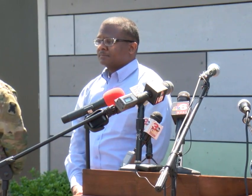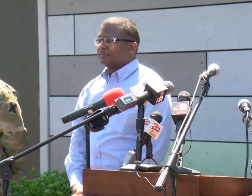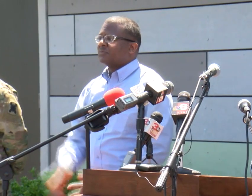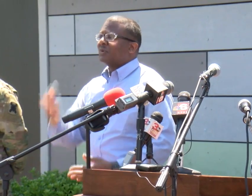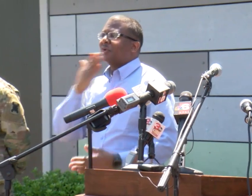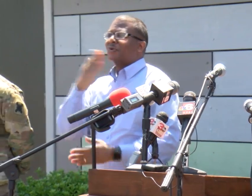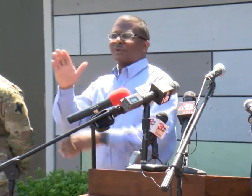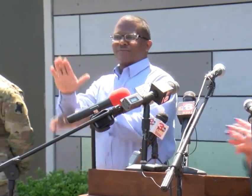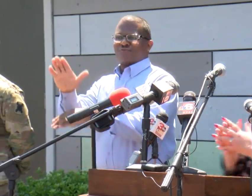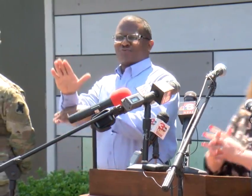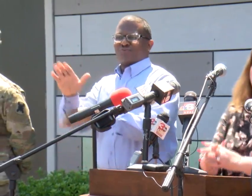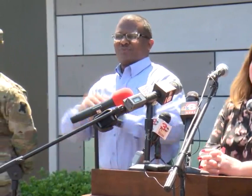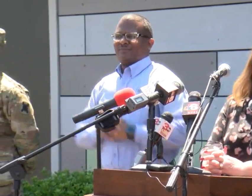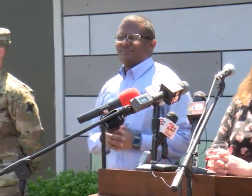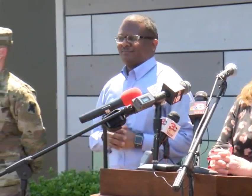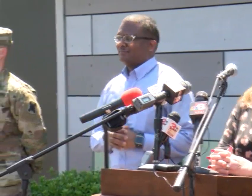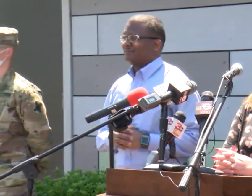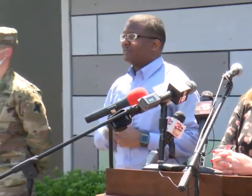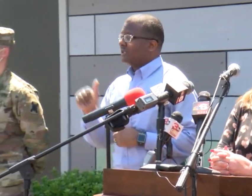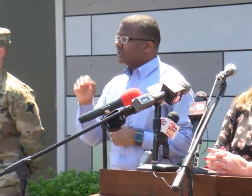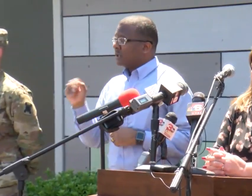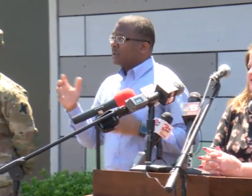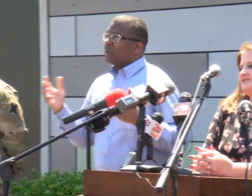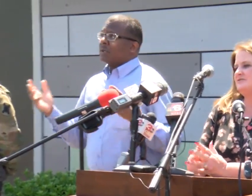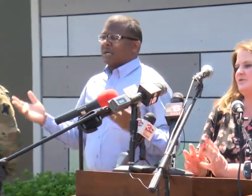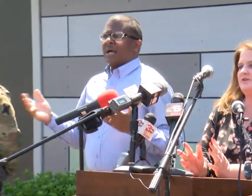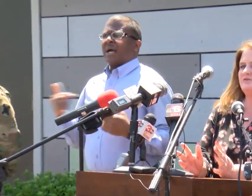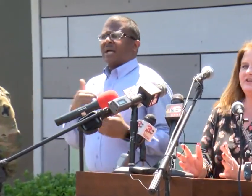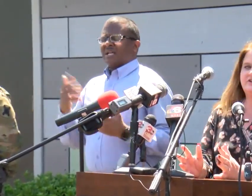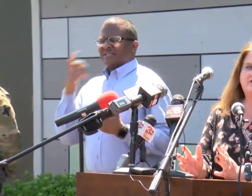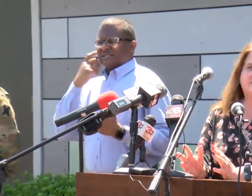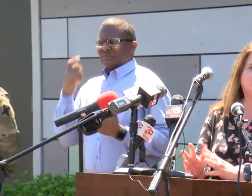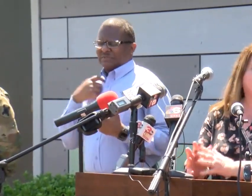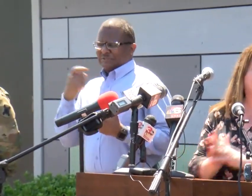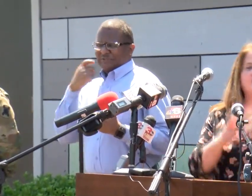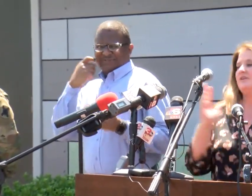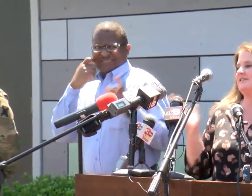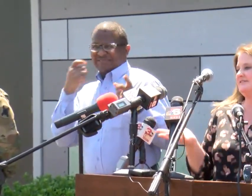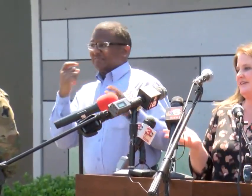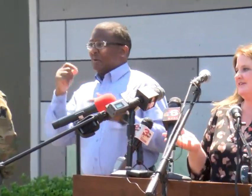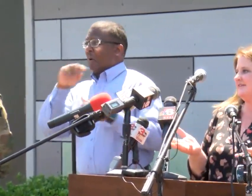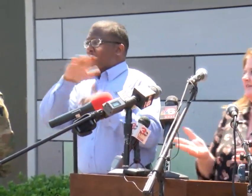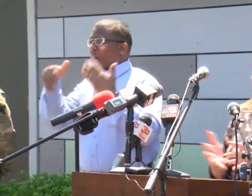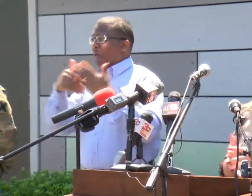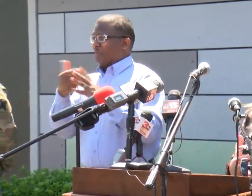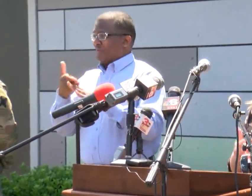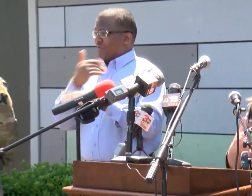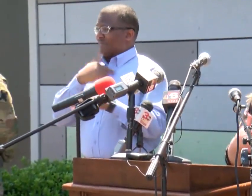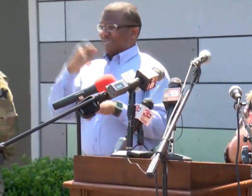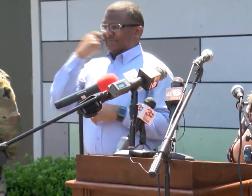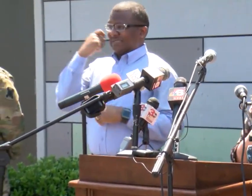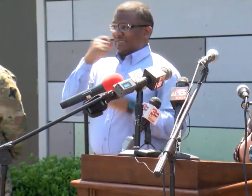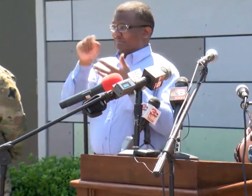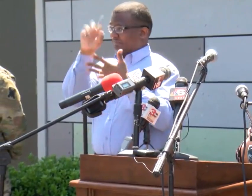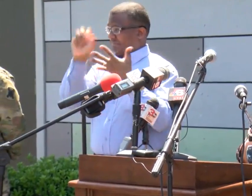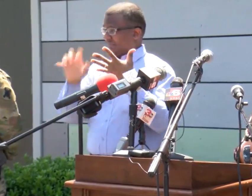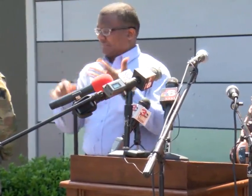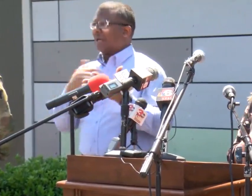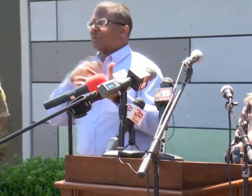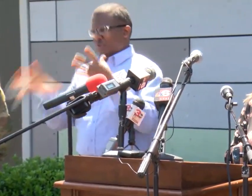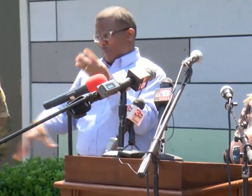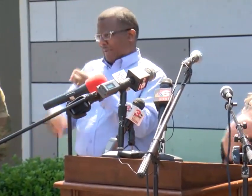Good afternoon. So I just want to reiterate what everyone has said. This is such a